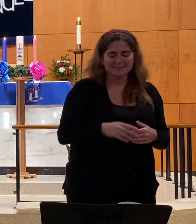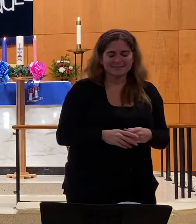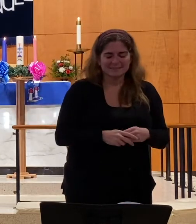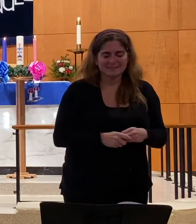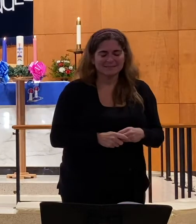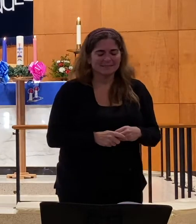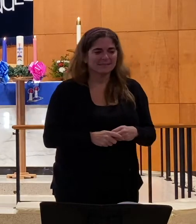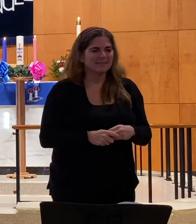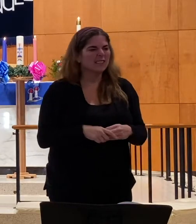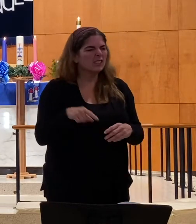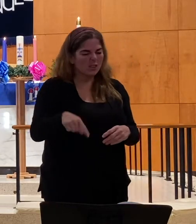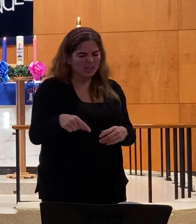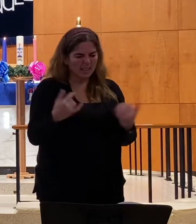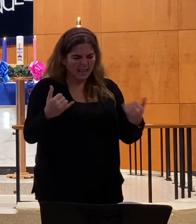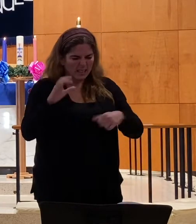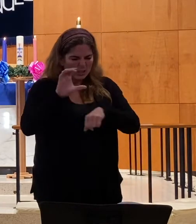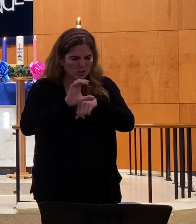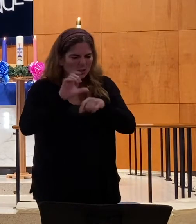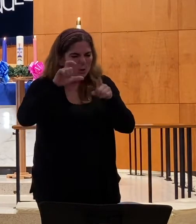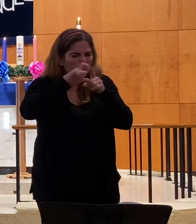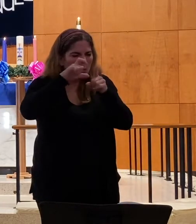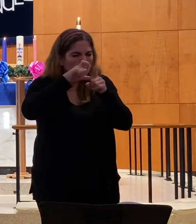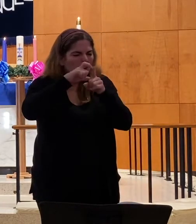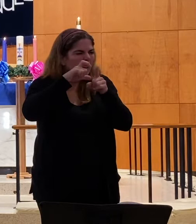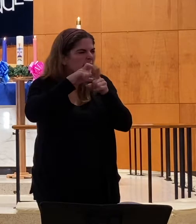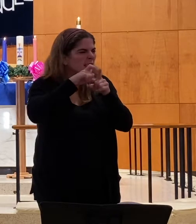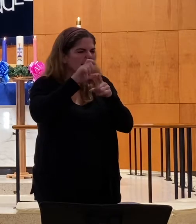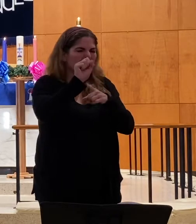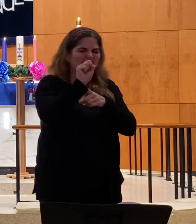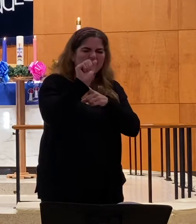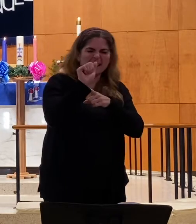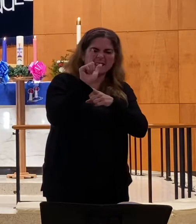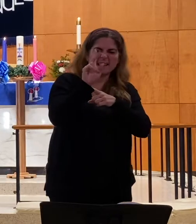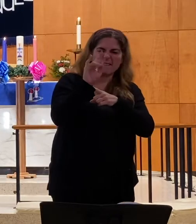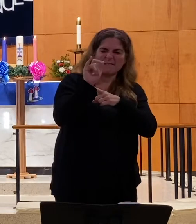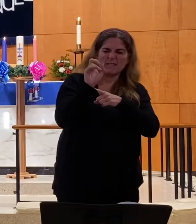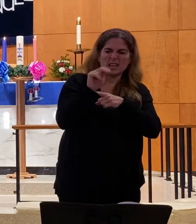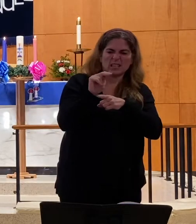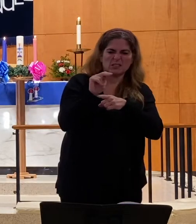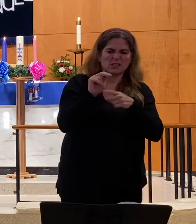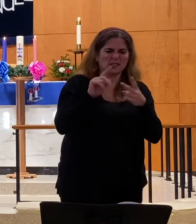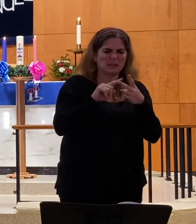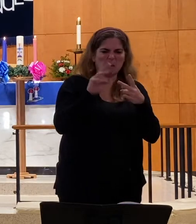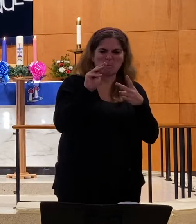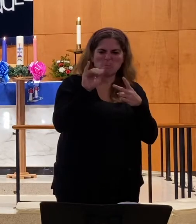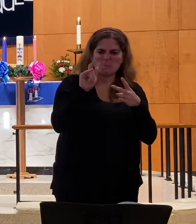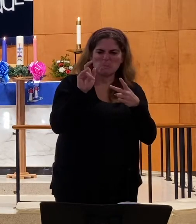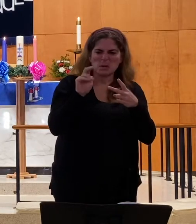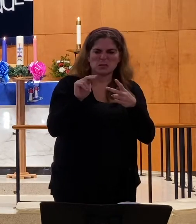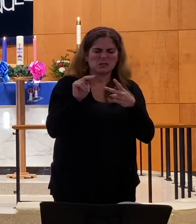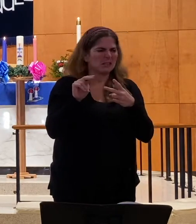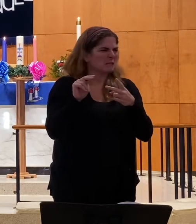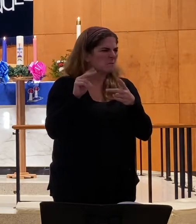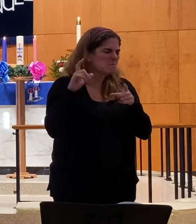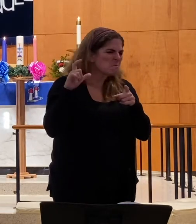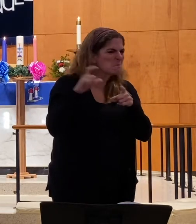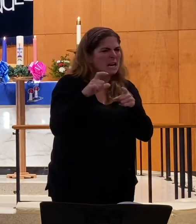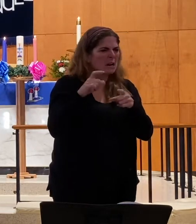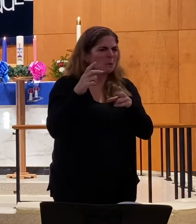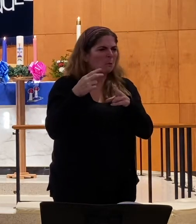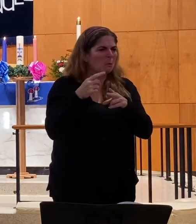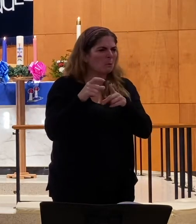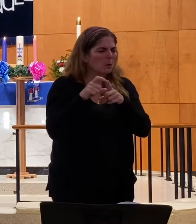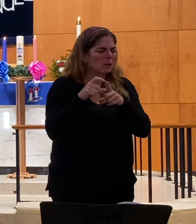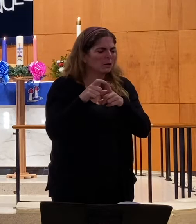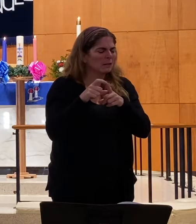churchy words. Words like salvation and mission. But when thinking about